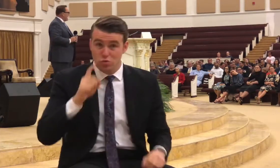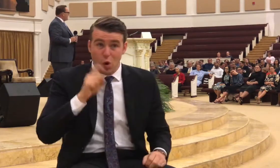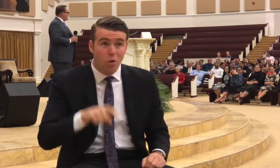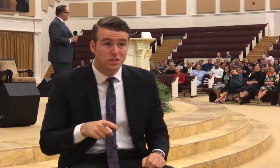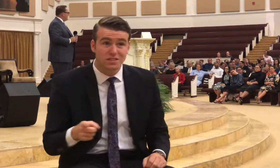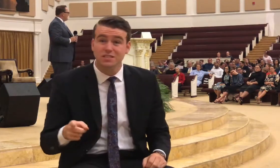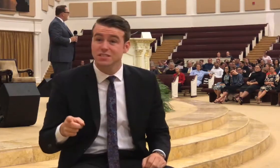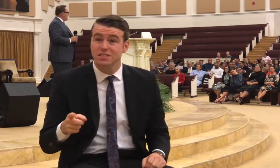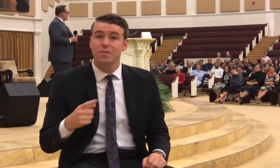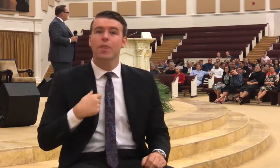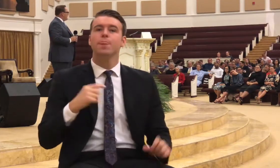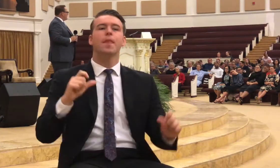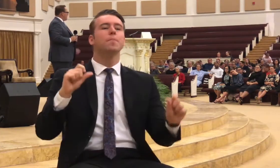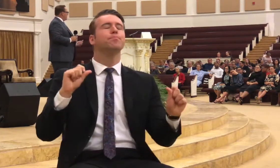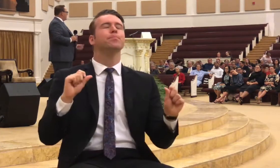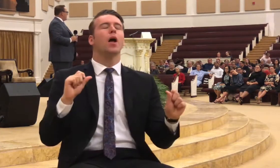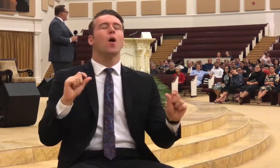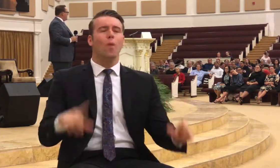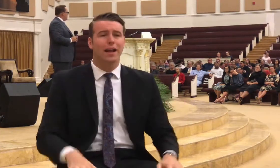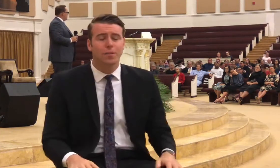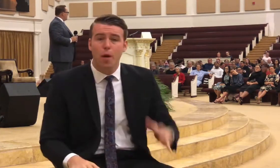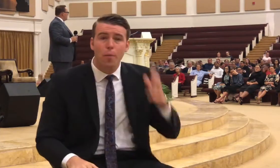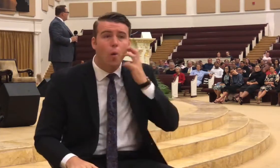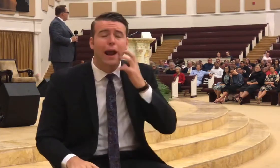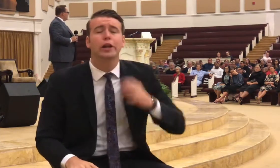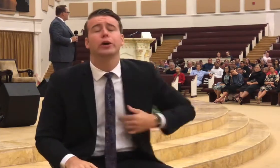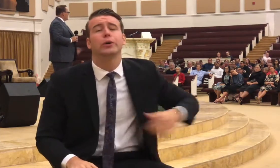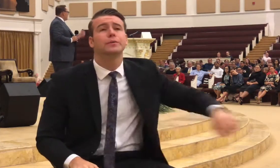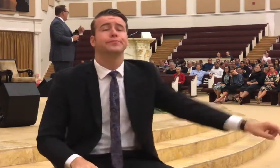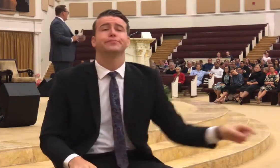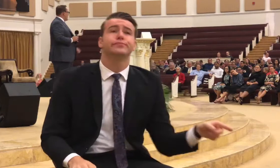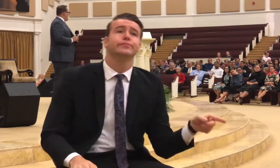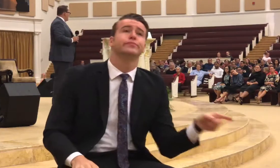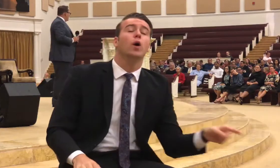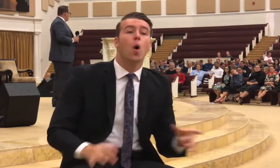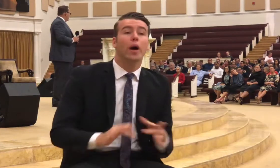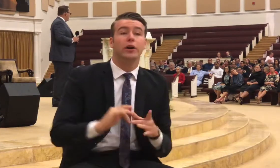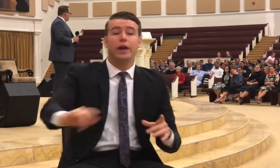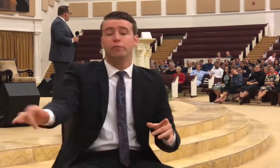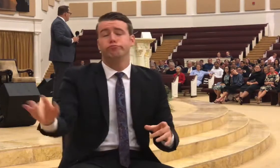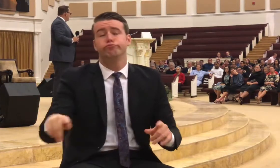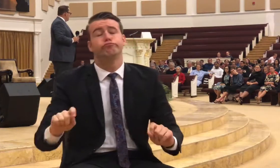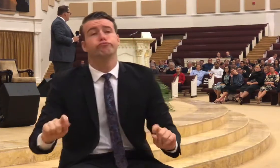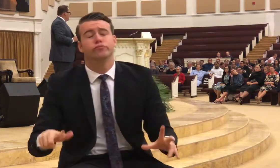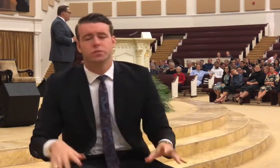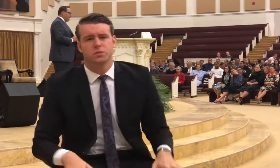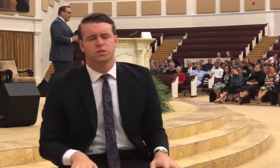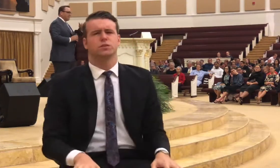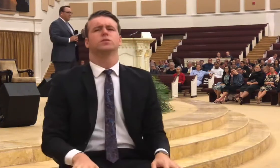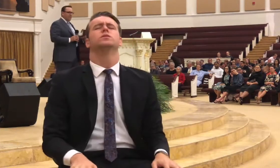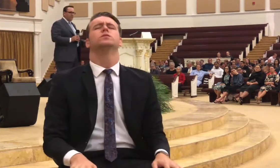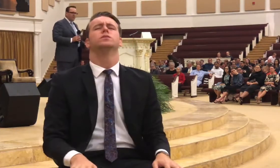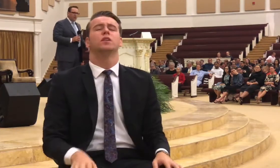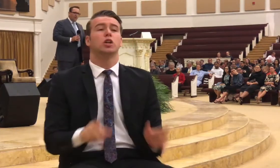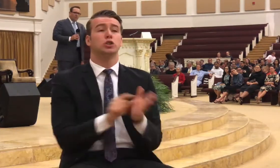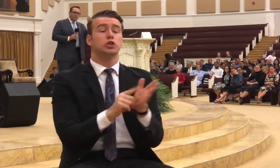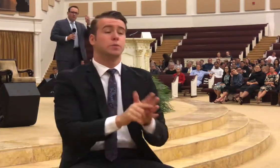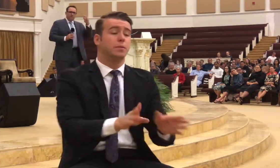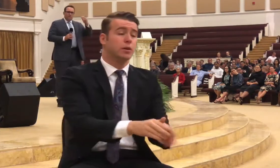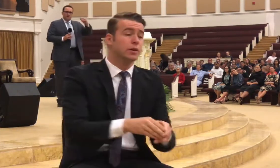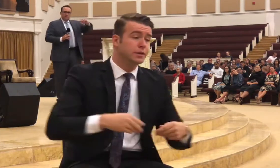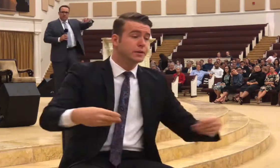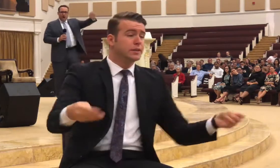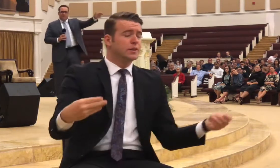I wake up and you turn on the radio, turn on the internet, you pick up the paper, you go